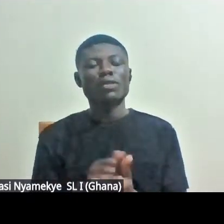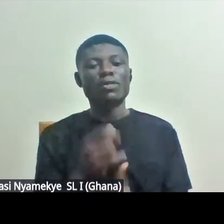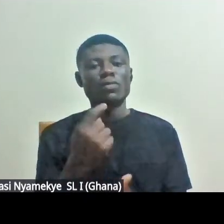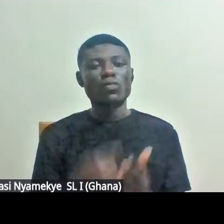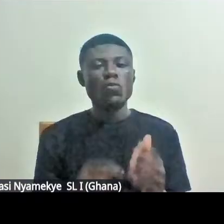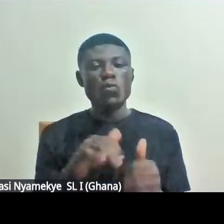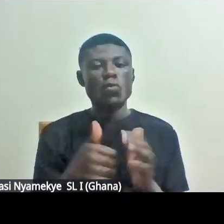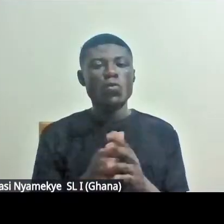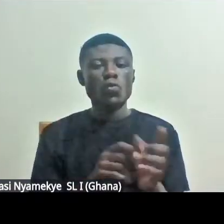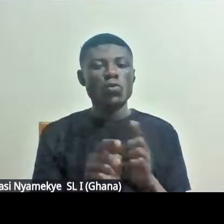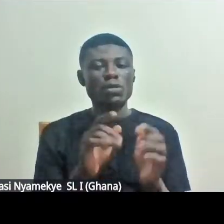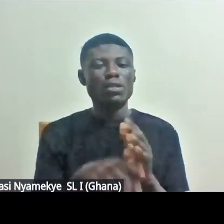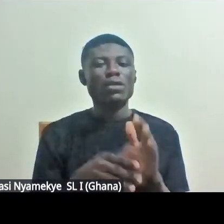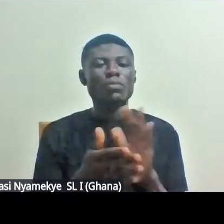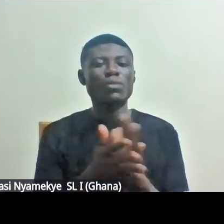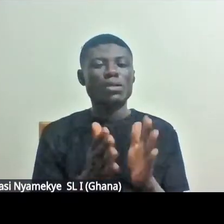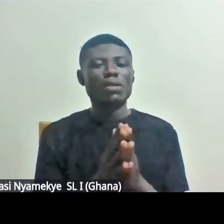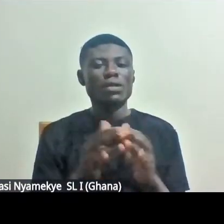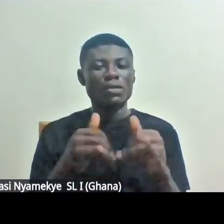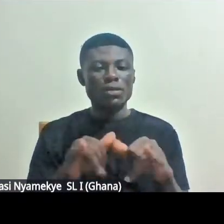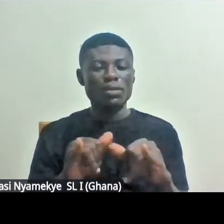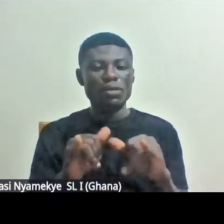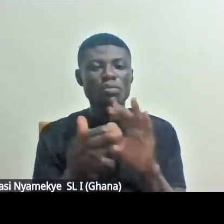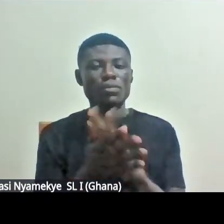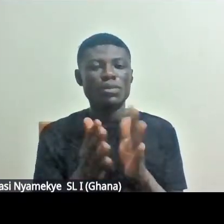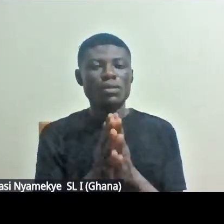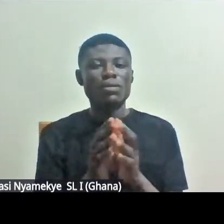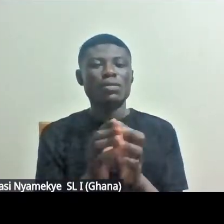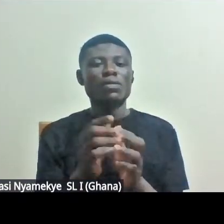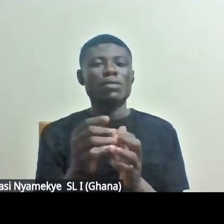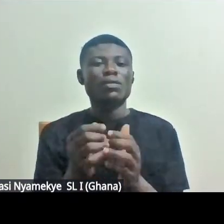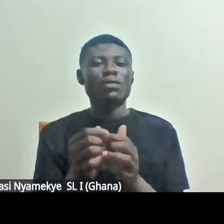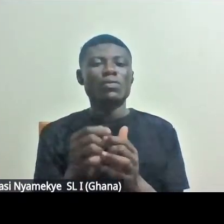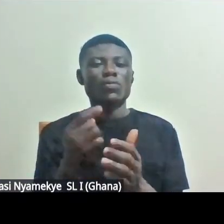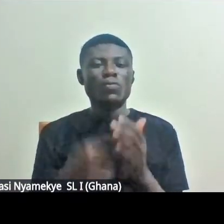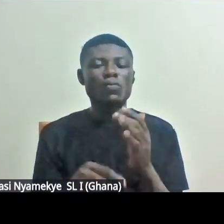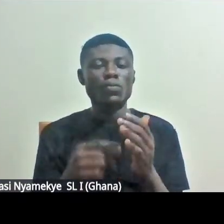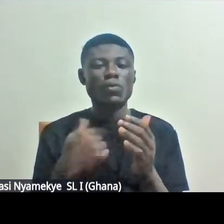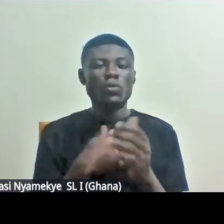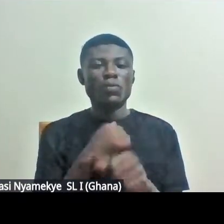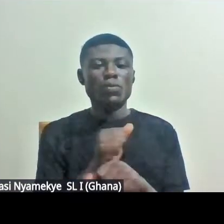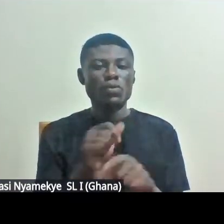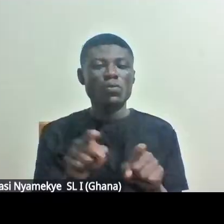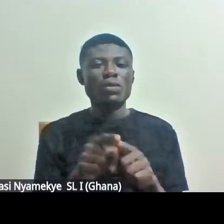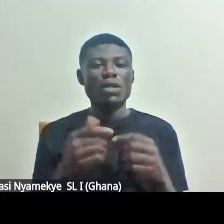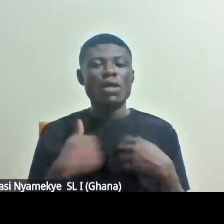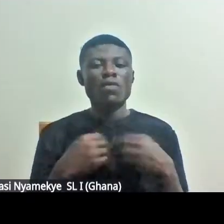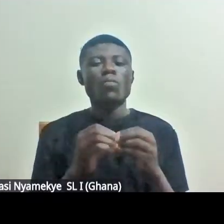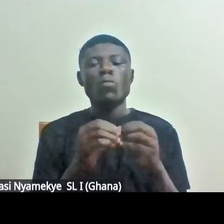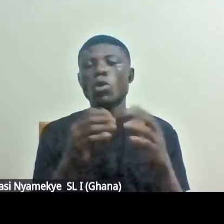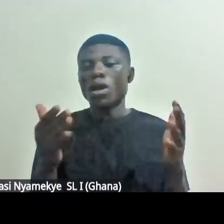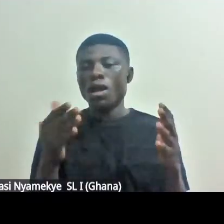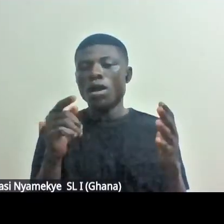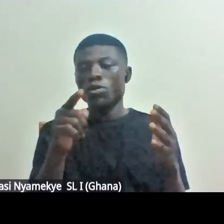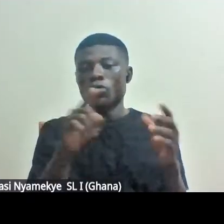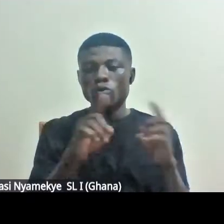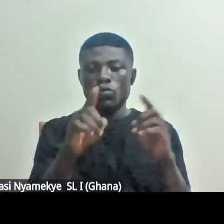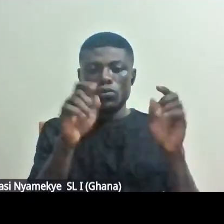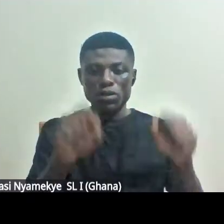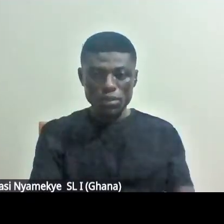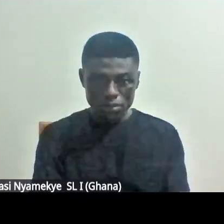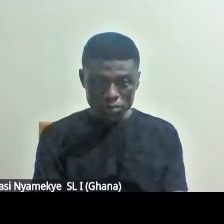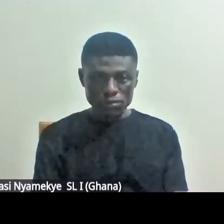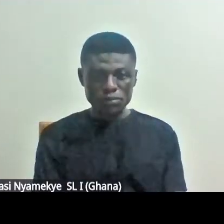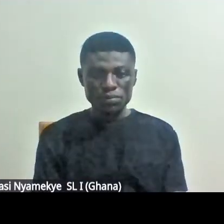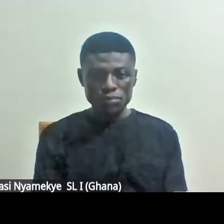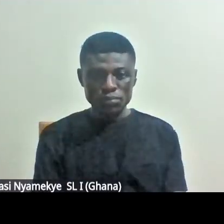do to stay up to where we are. And there's so much you can do. There is so much you can do.